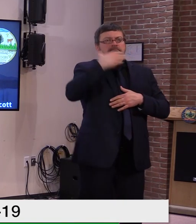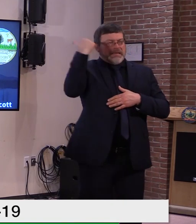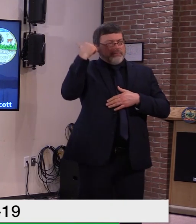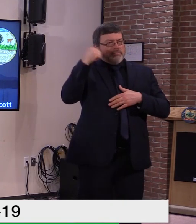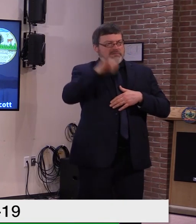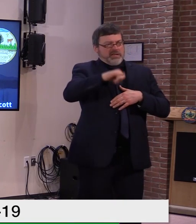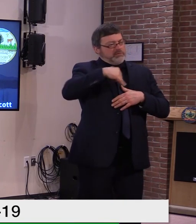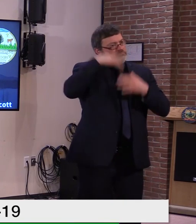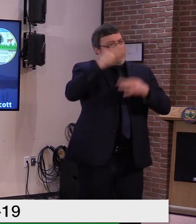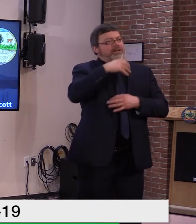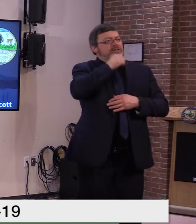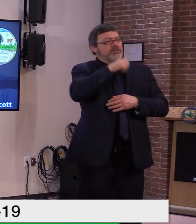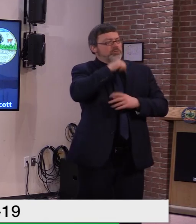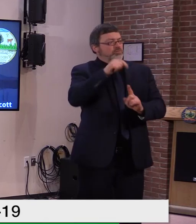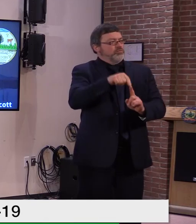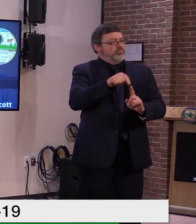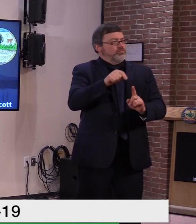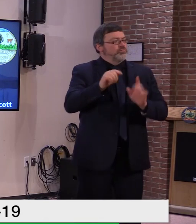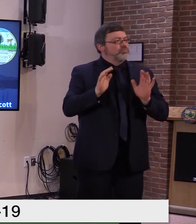saving lives.